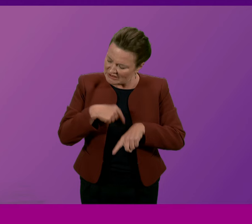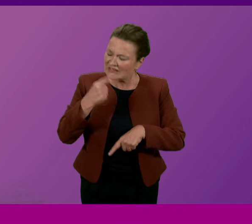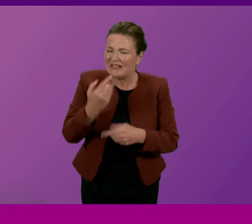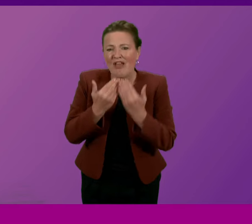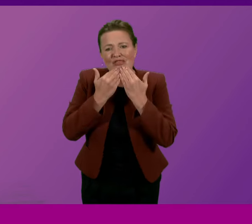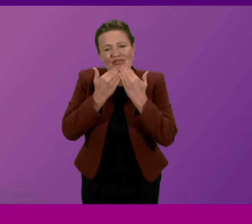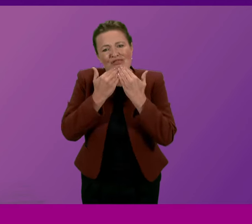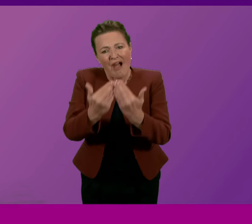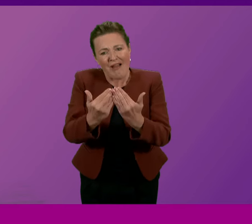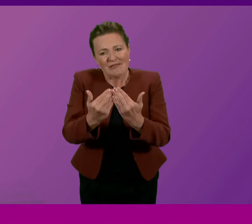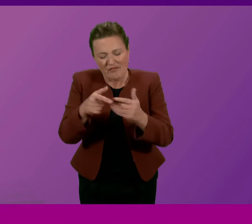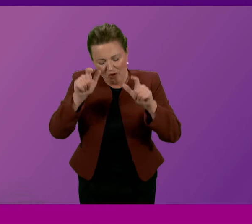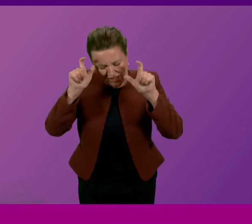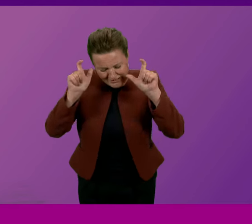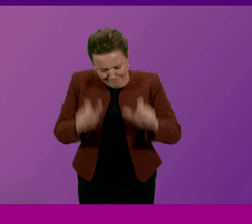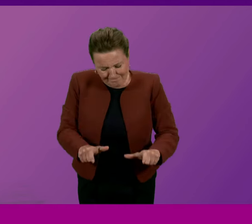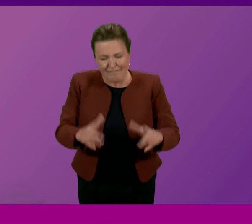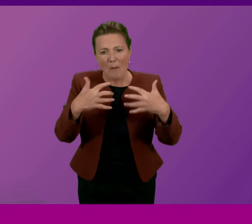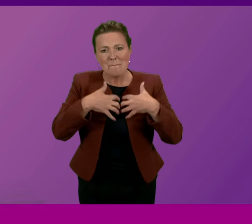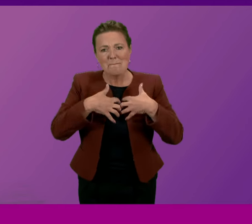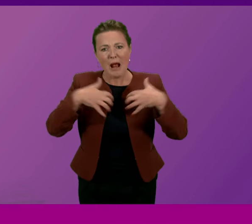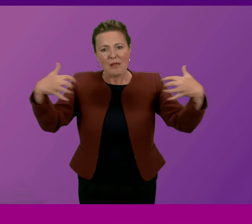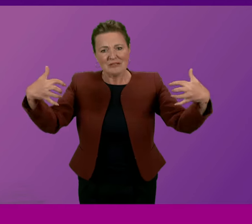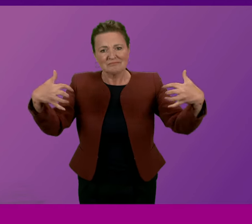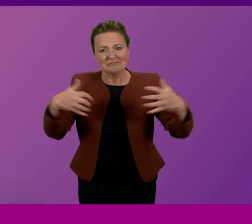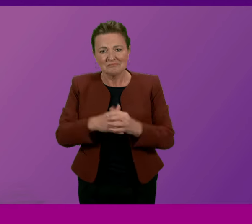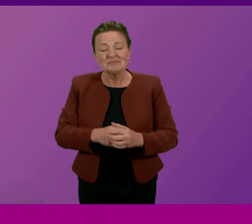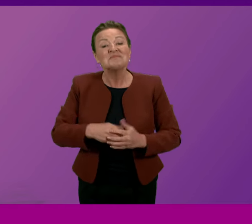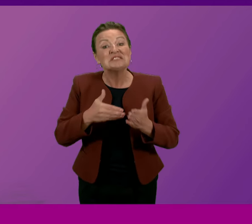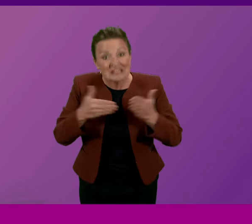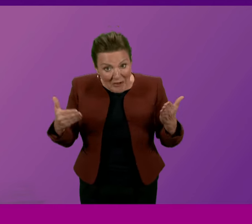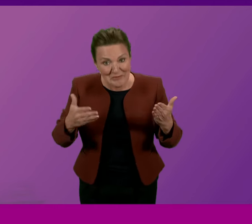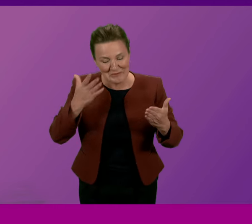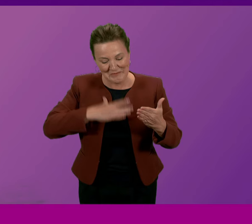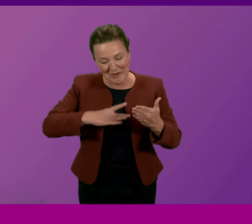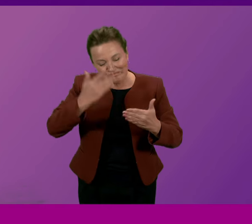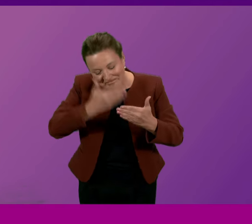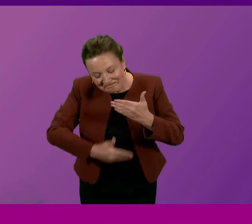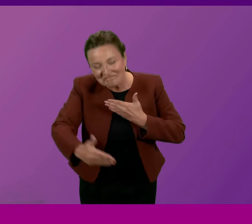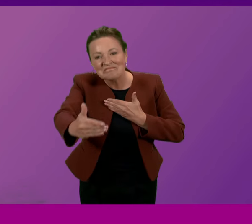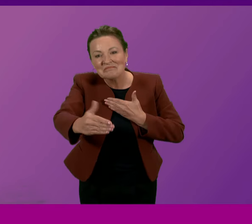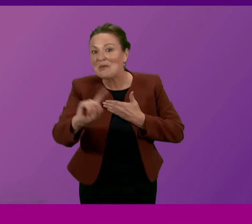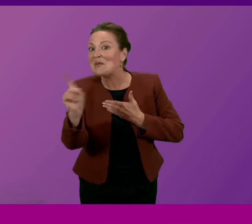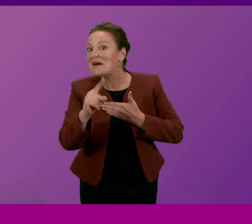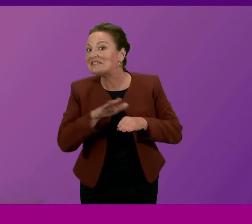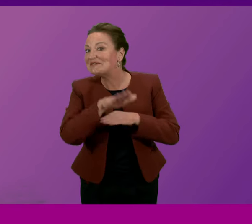solid and permanent Parliament. We now look ahead to unleash the possibilities for Scotland.